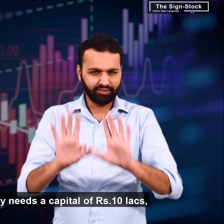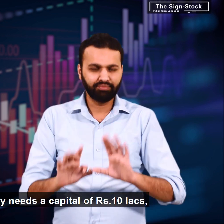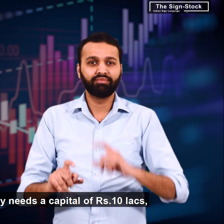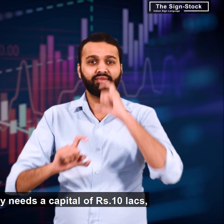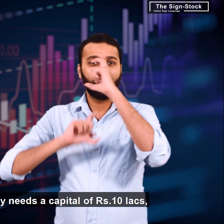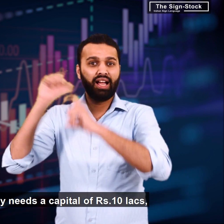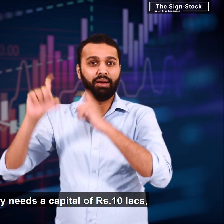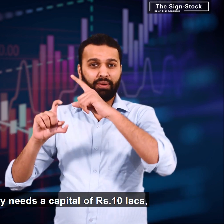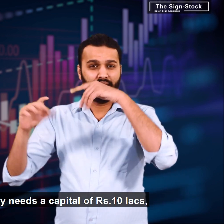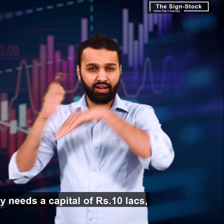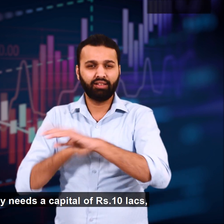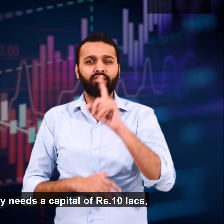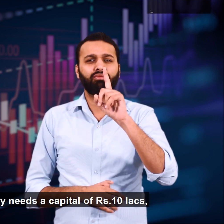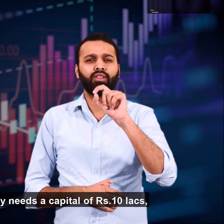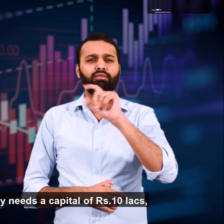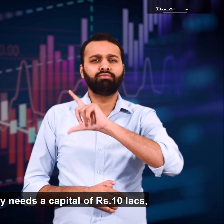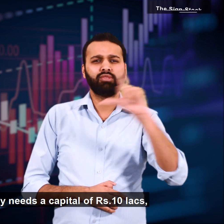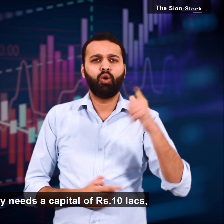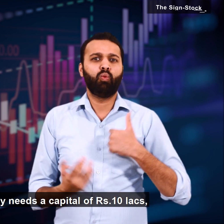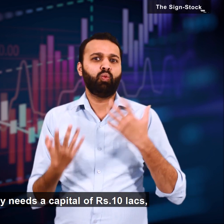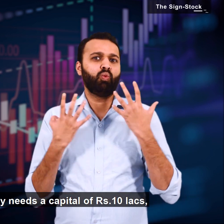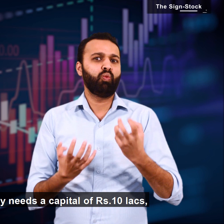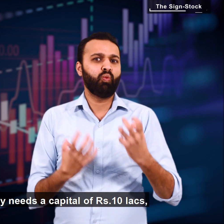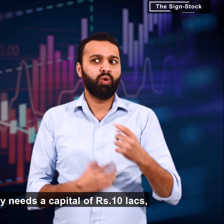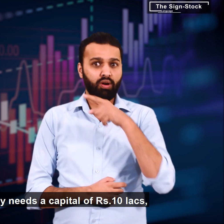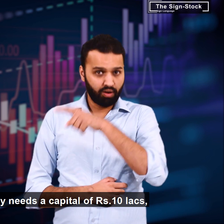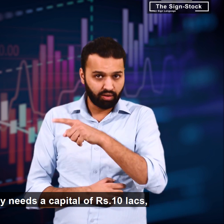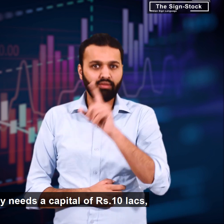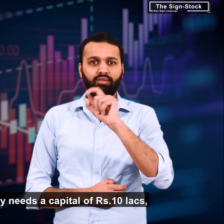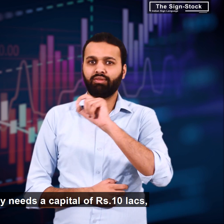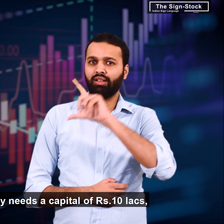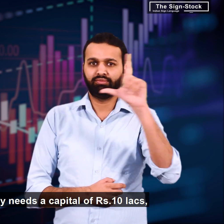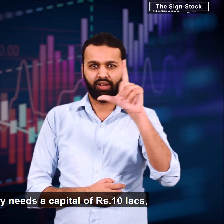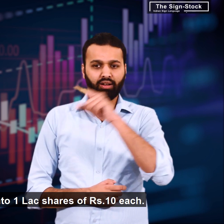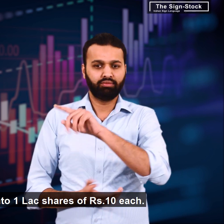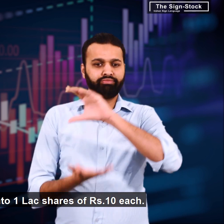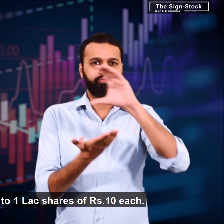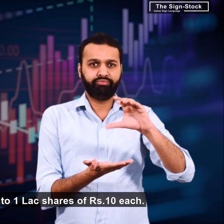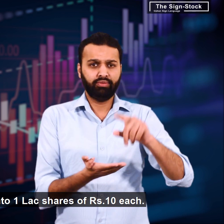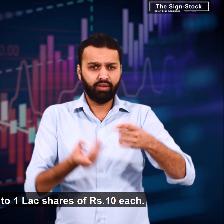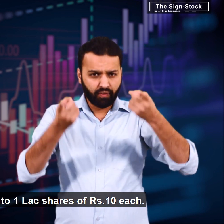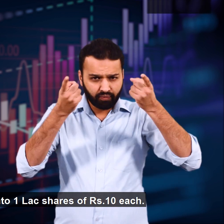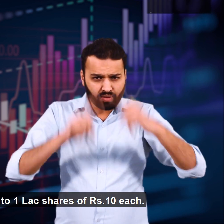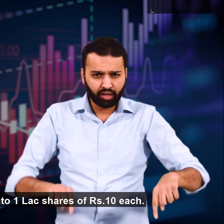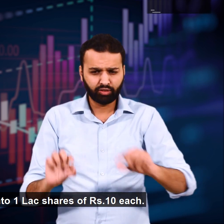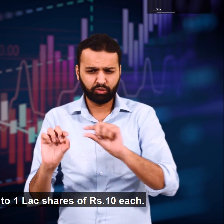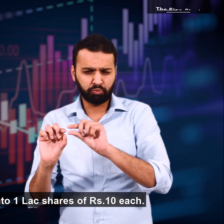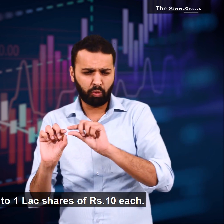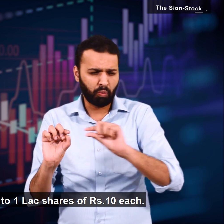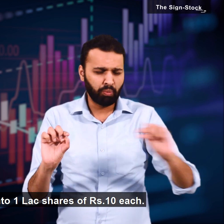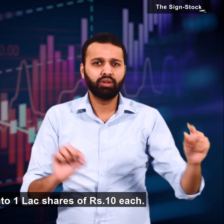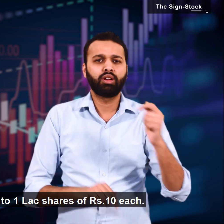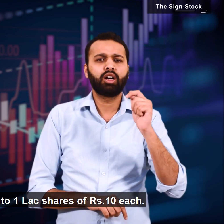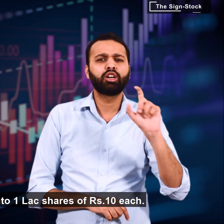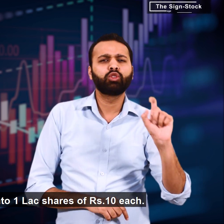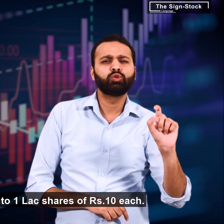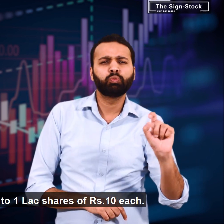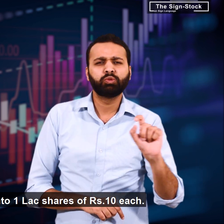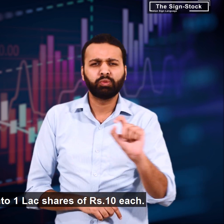For example, if a company needs a capital of 10 lakh rupees, this amount is divided into 1 lakh shares